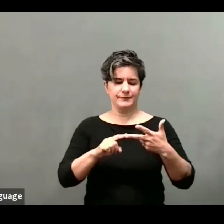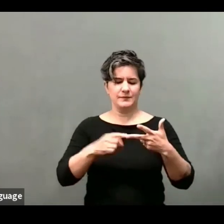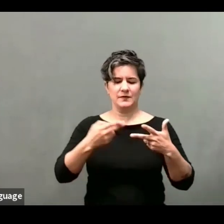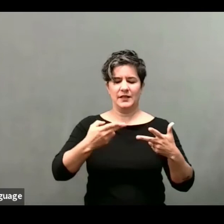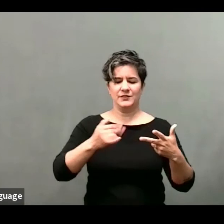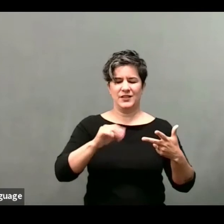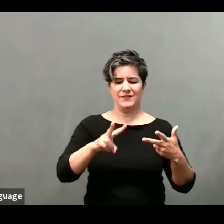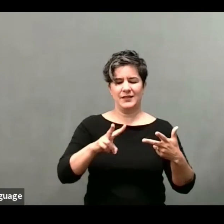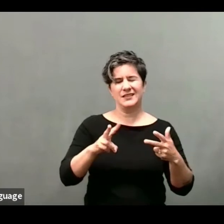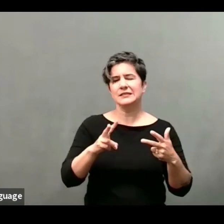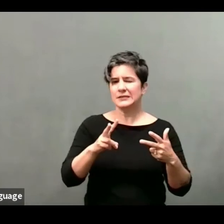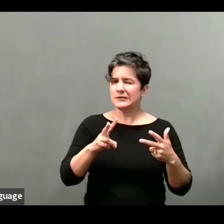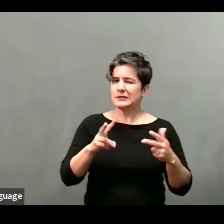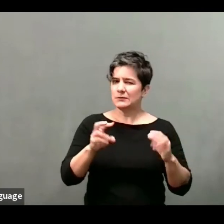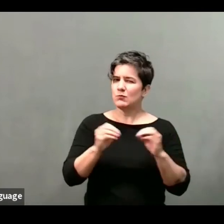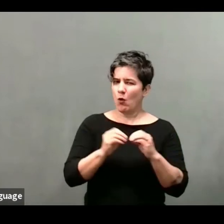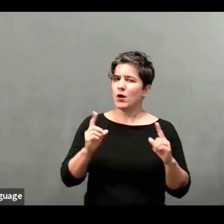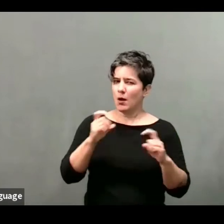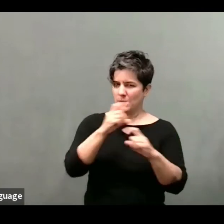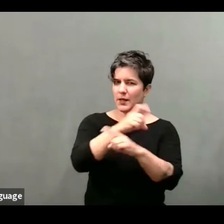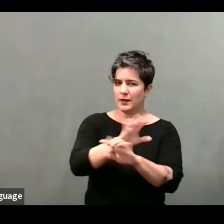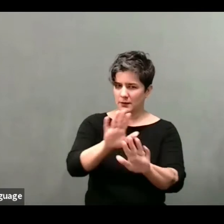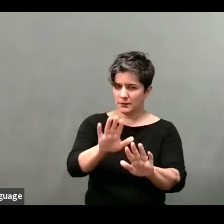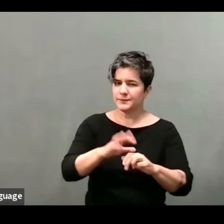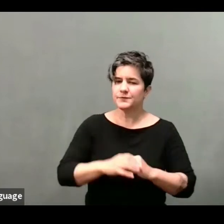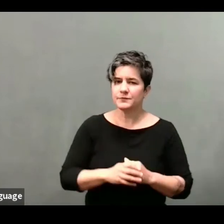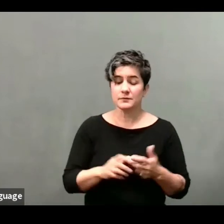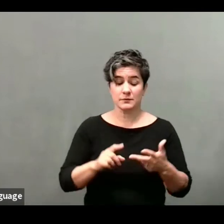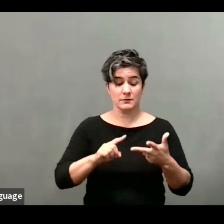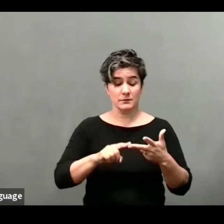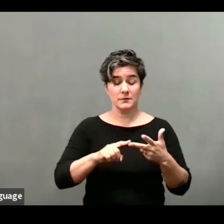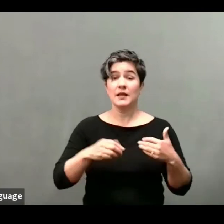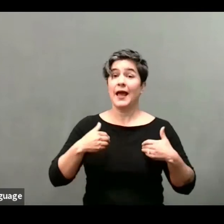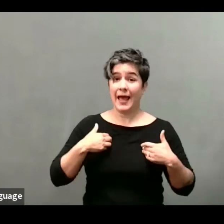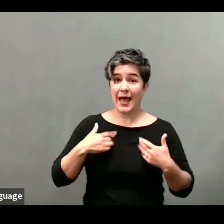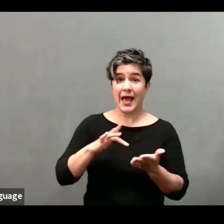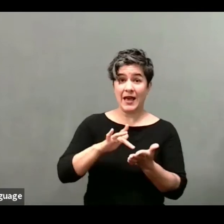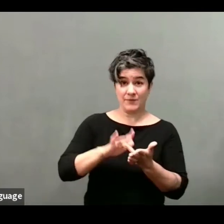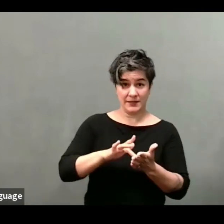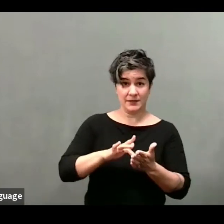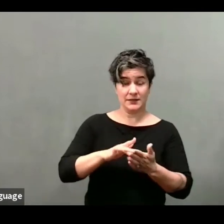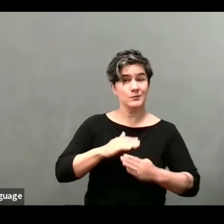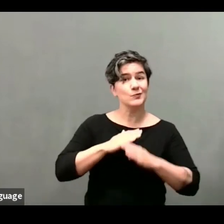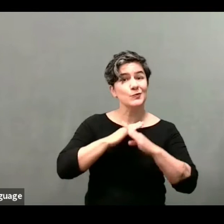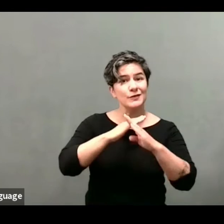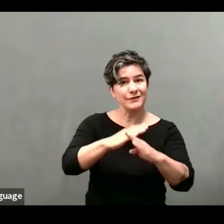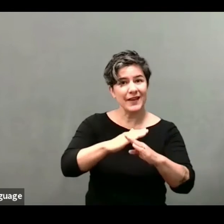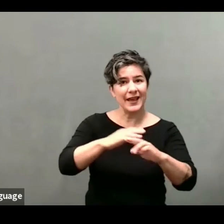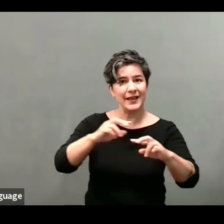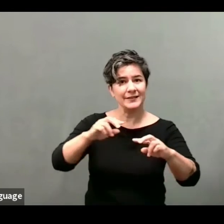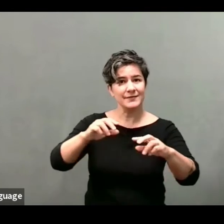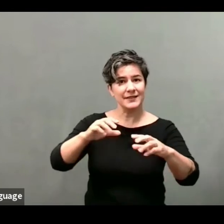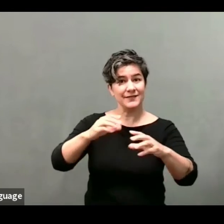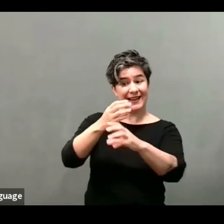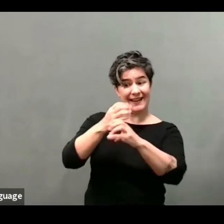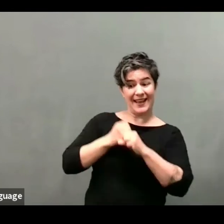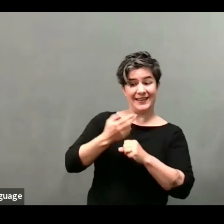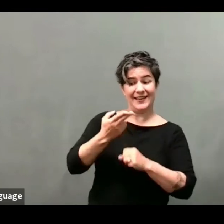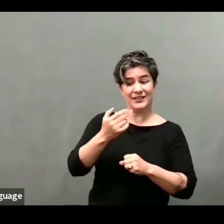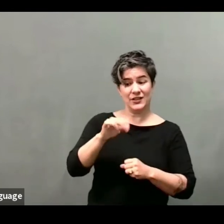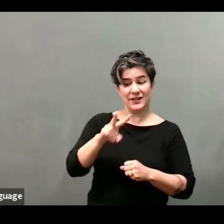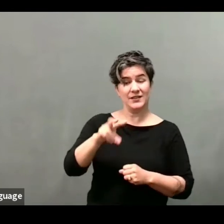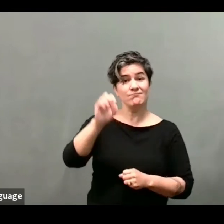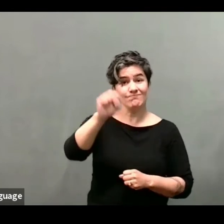HIV. HIV, there are medications that can help prevent the transmission of